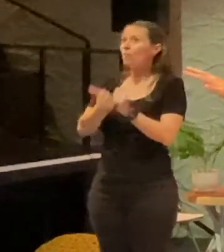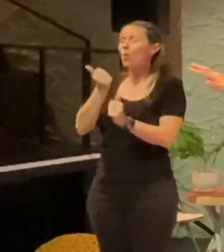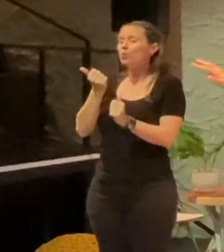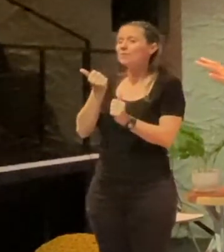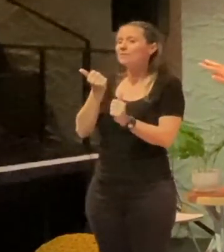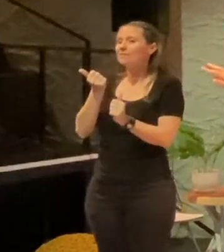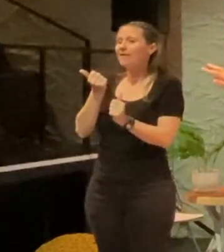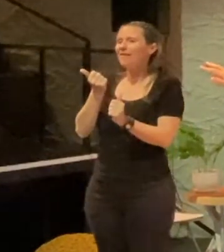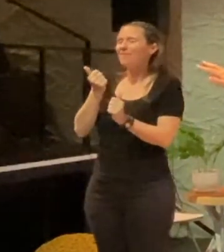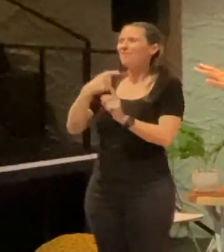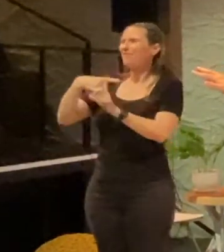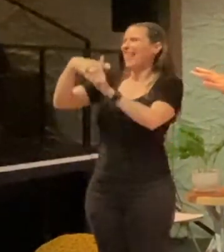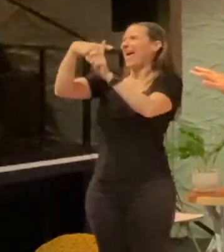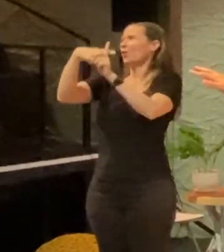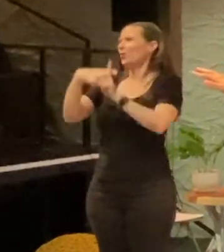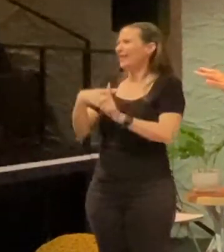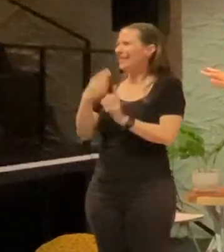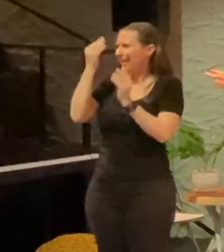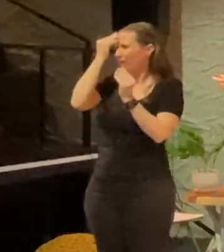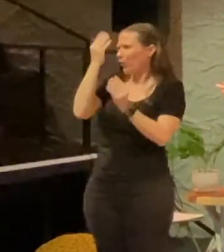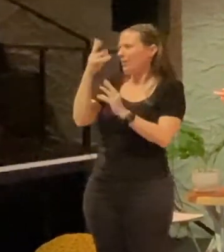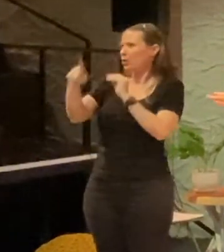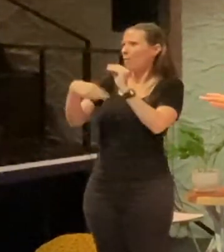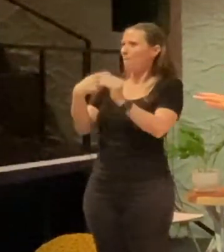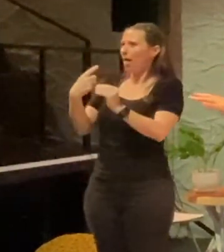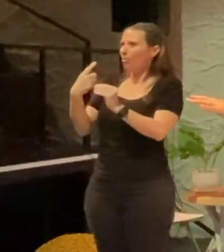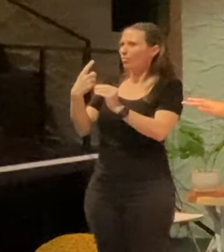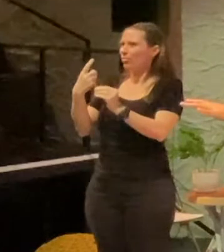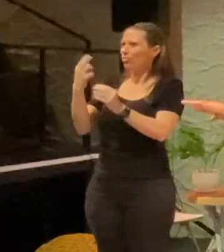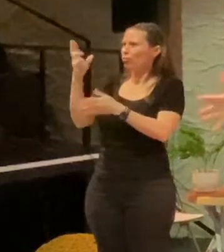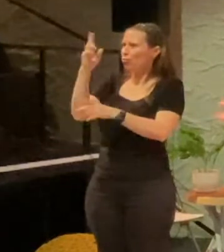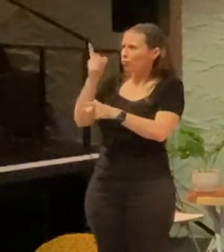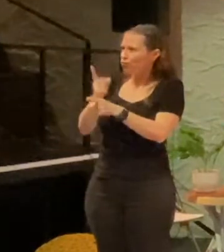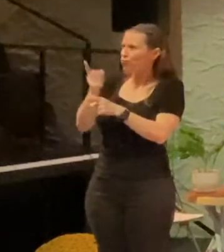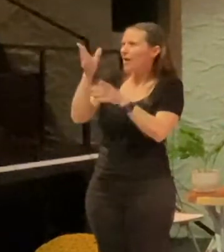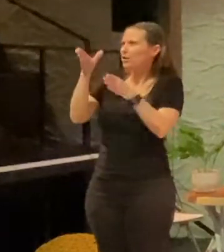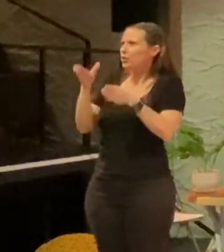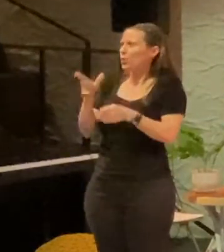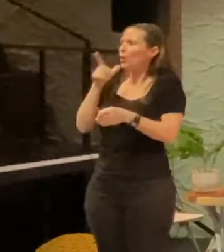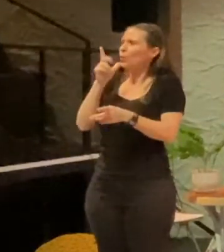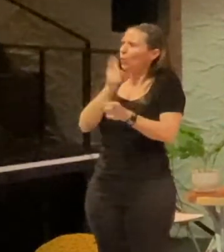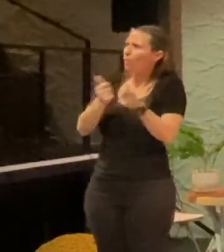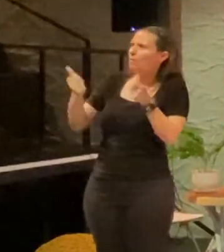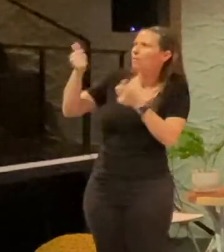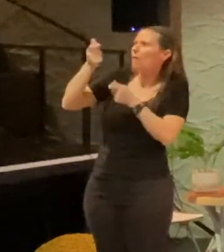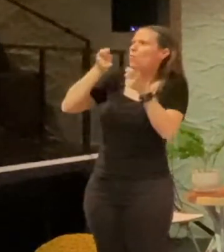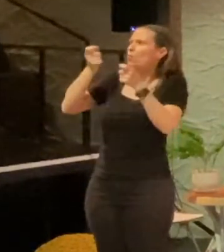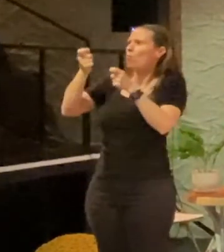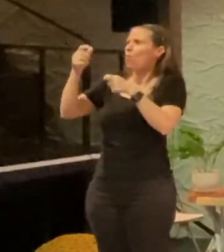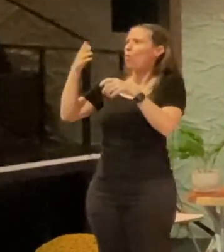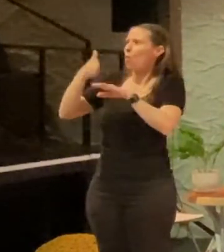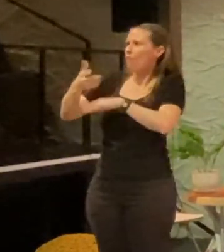information you want to hear about the righteous one who will rule over you. But this is the gospel message.